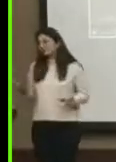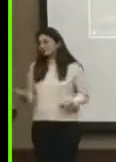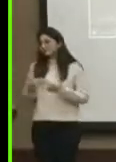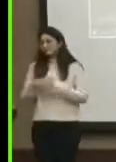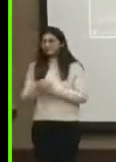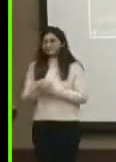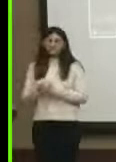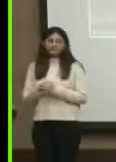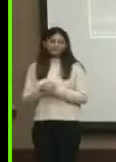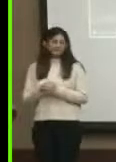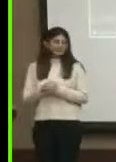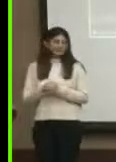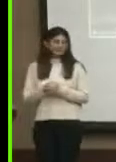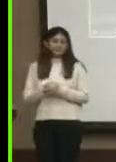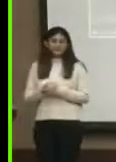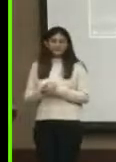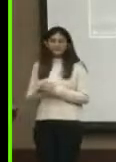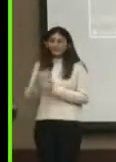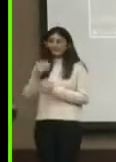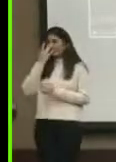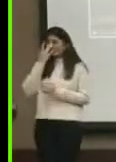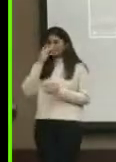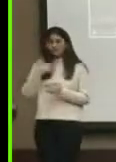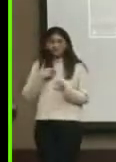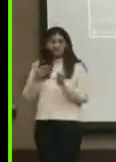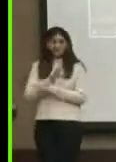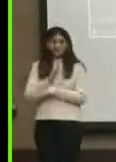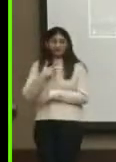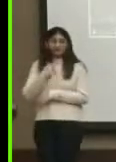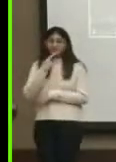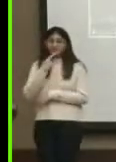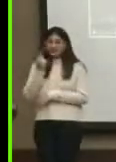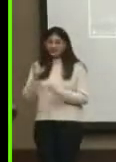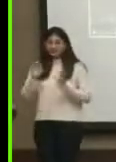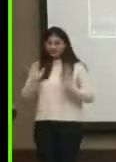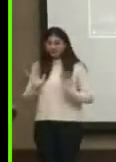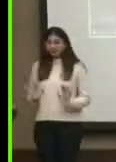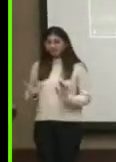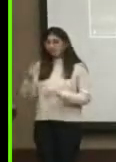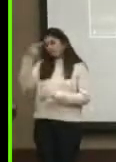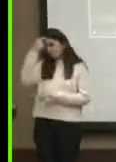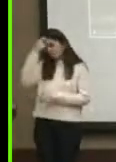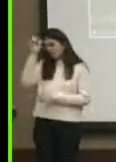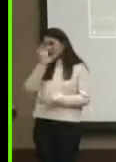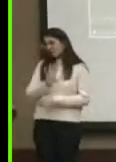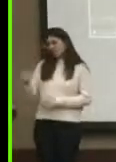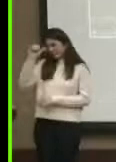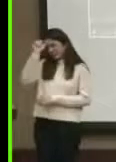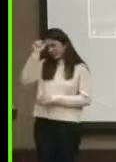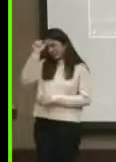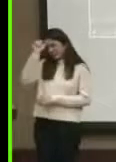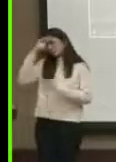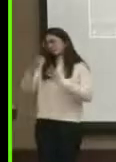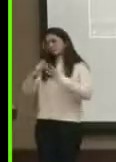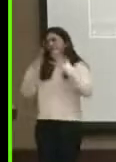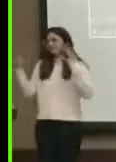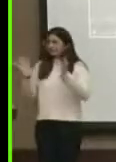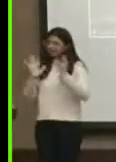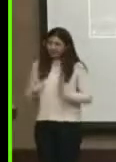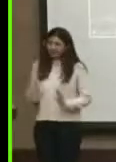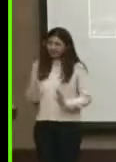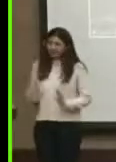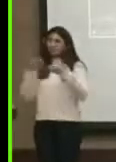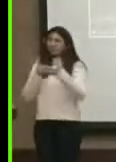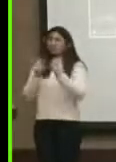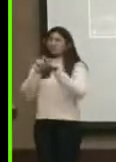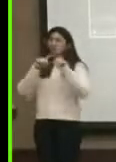built on part of it. And as he said, the problem in the country is humongous, large numbers. The challenge on the panel